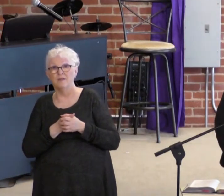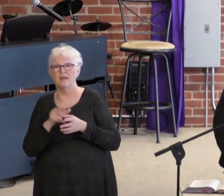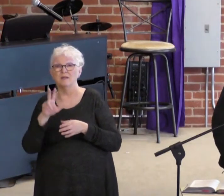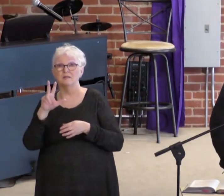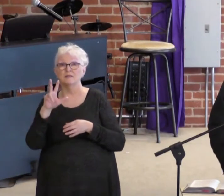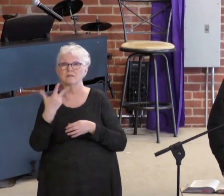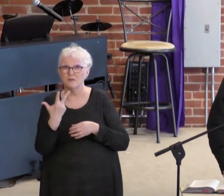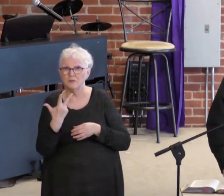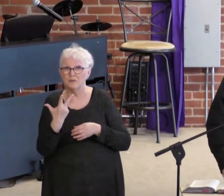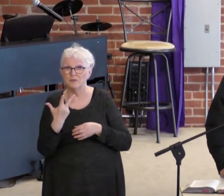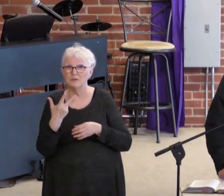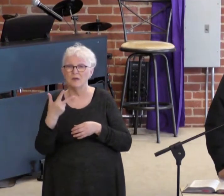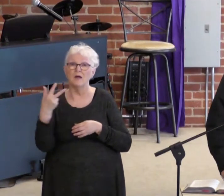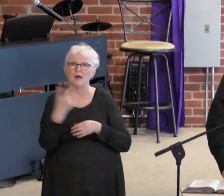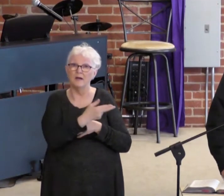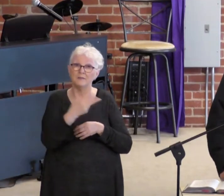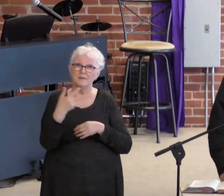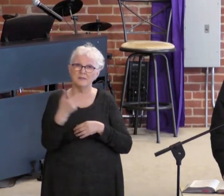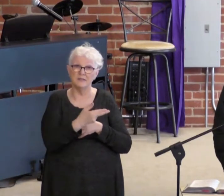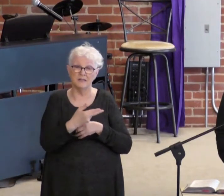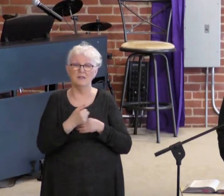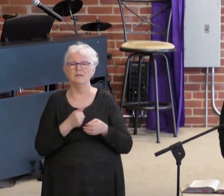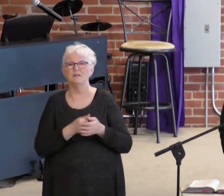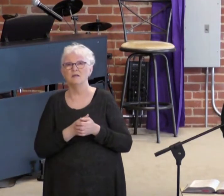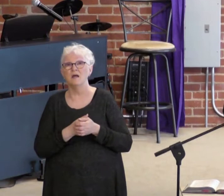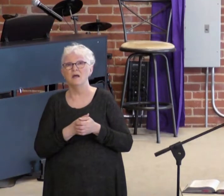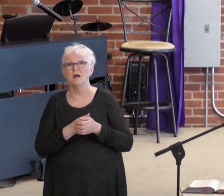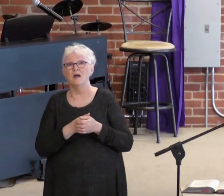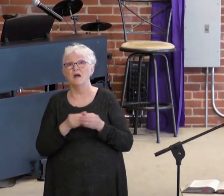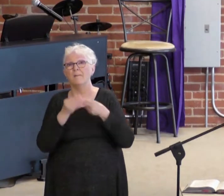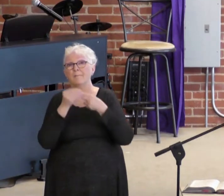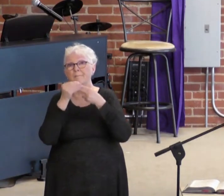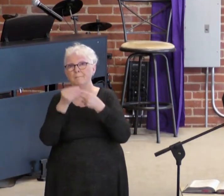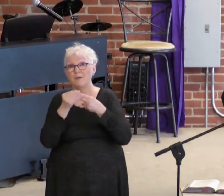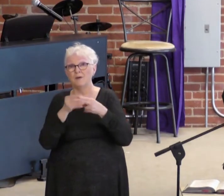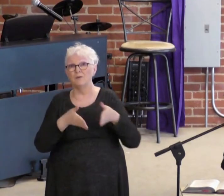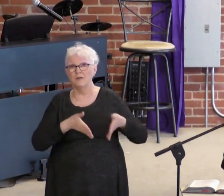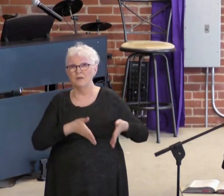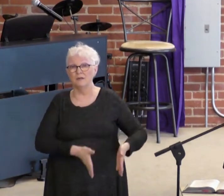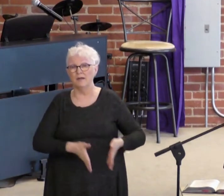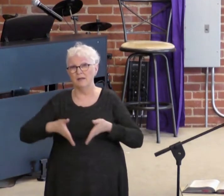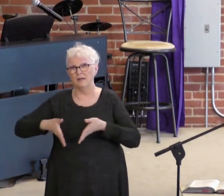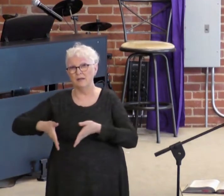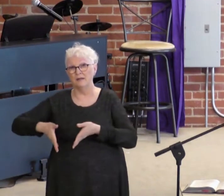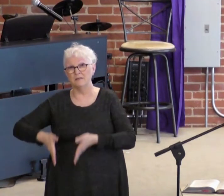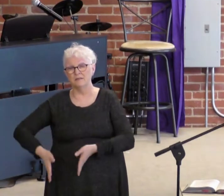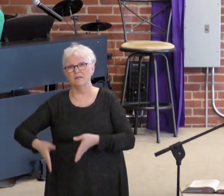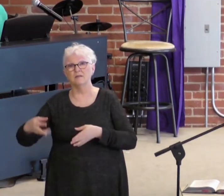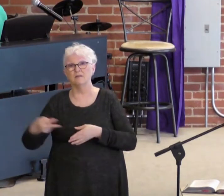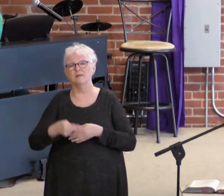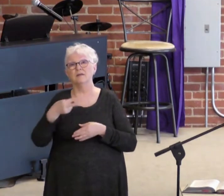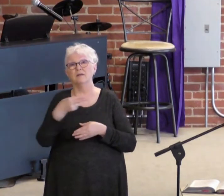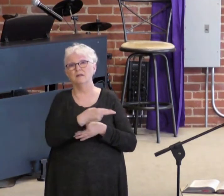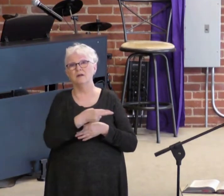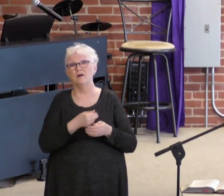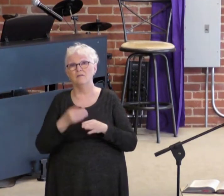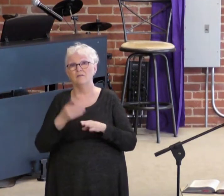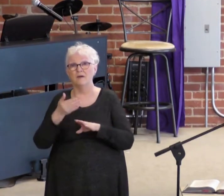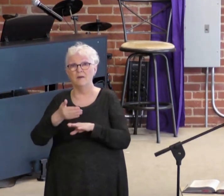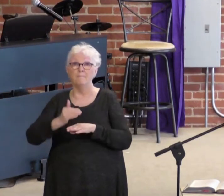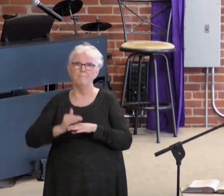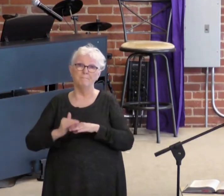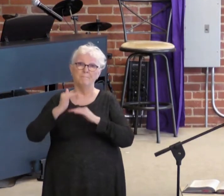His legs were both off way above his knees, and his one arm was off right above